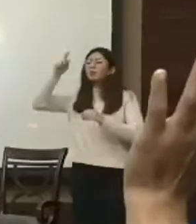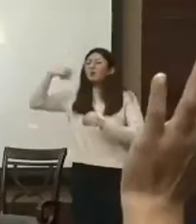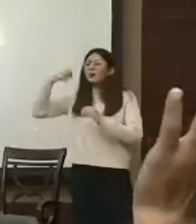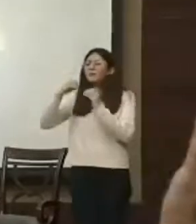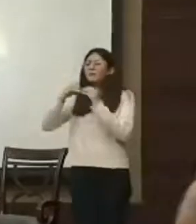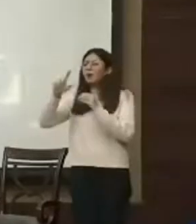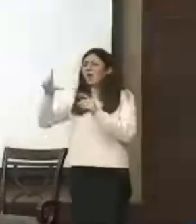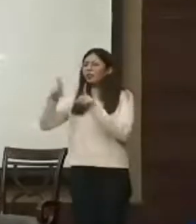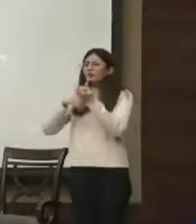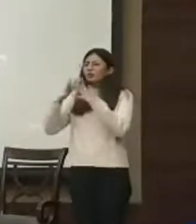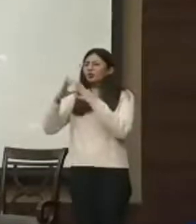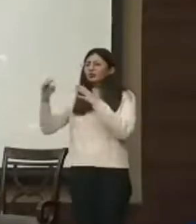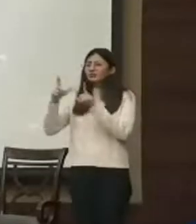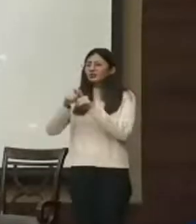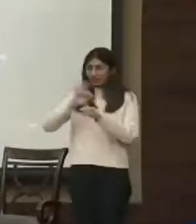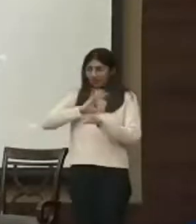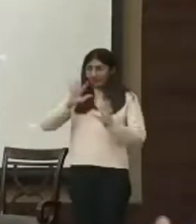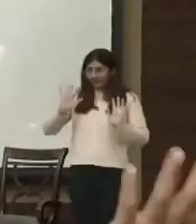fans, Bollywood movies.